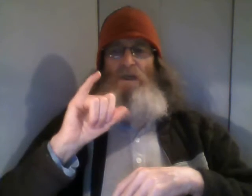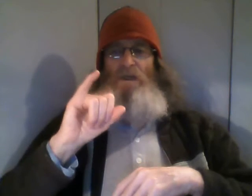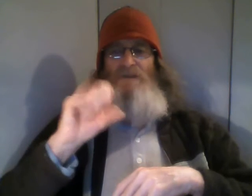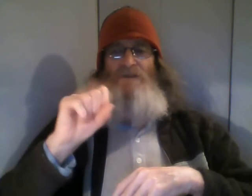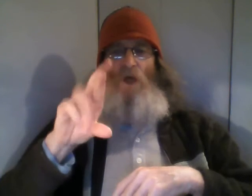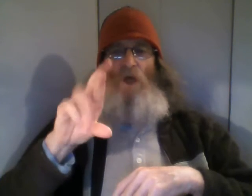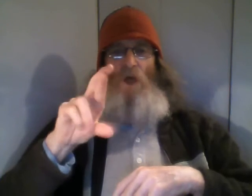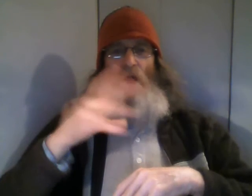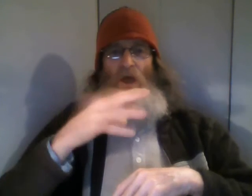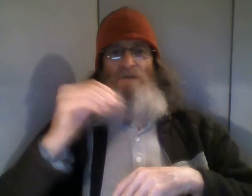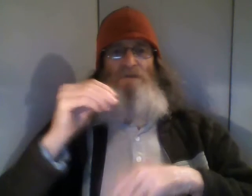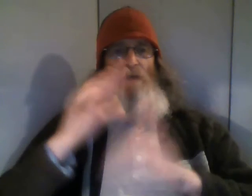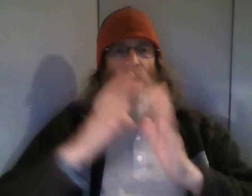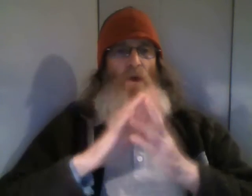Yeah, okay, I'm a boy.